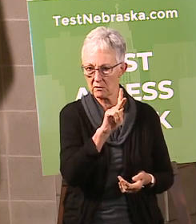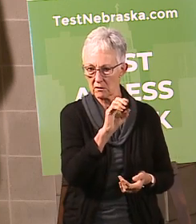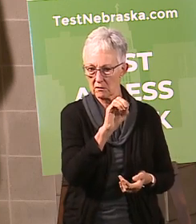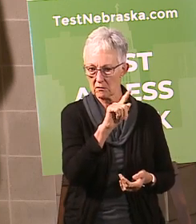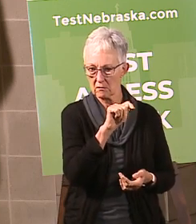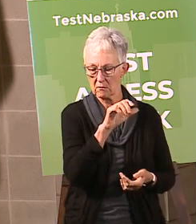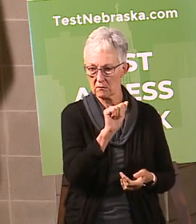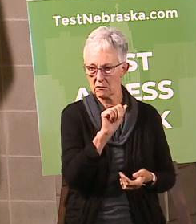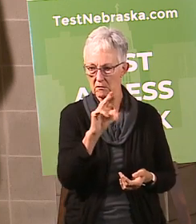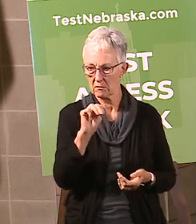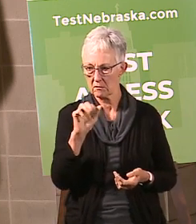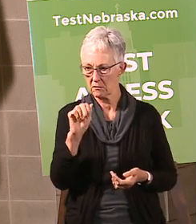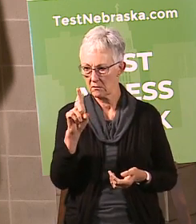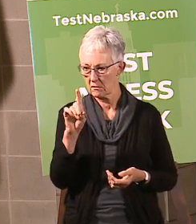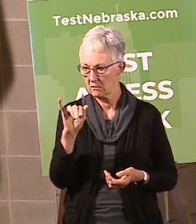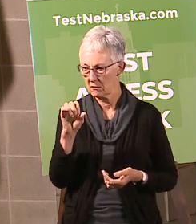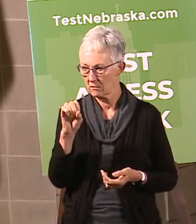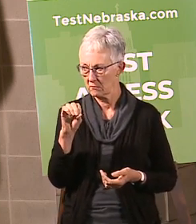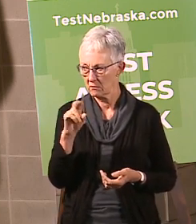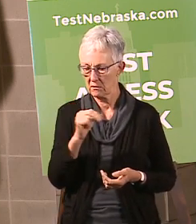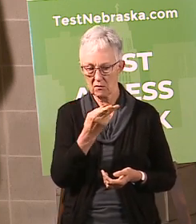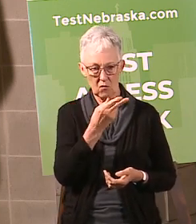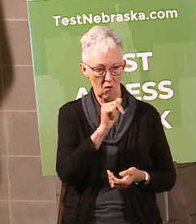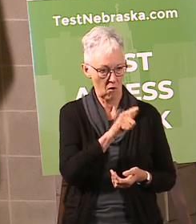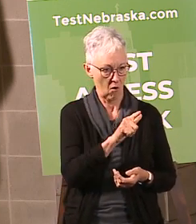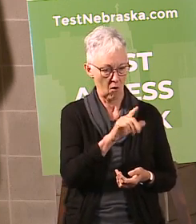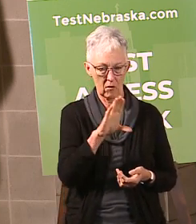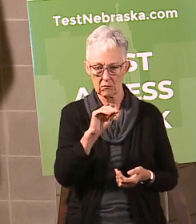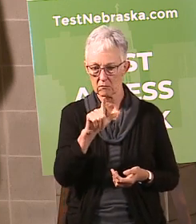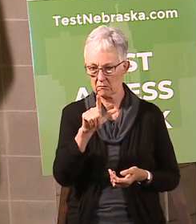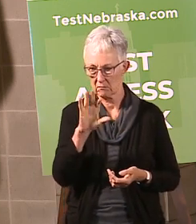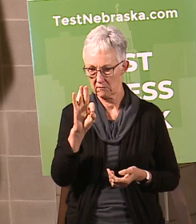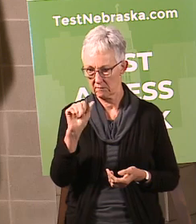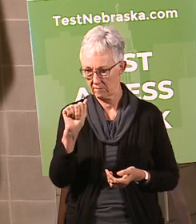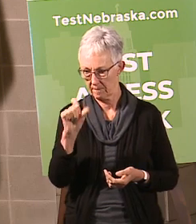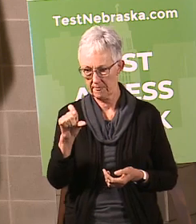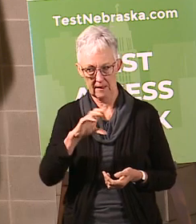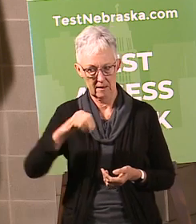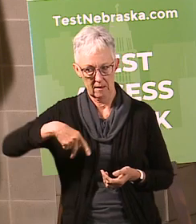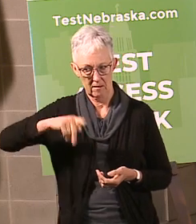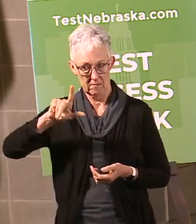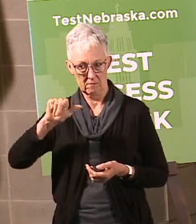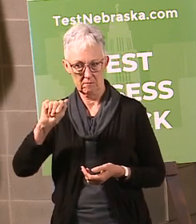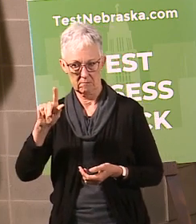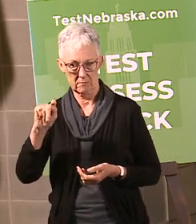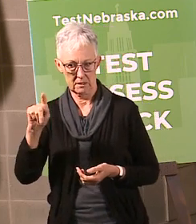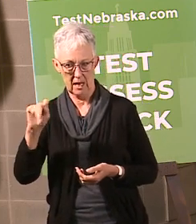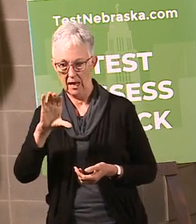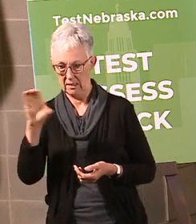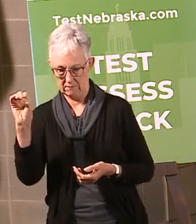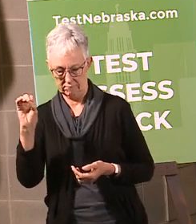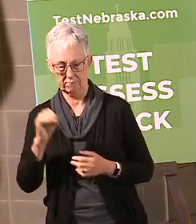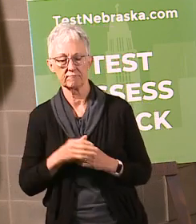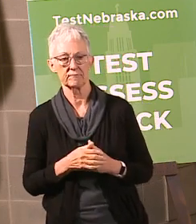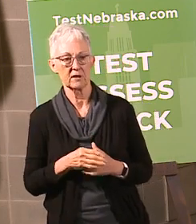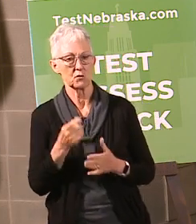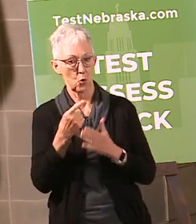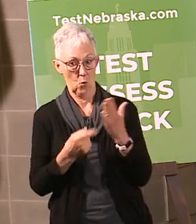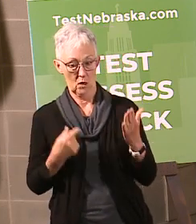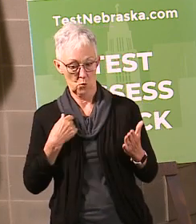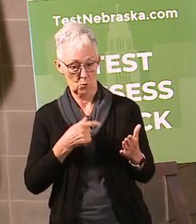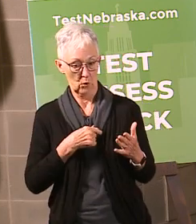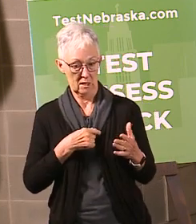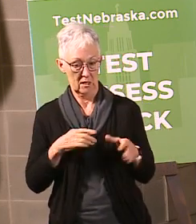Hall, Dawson, Colfax, and Platte counties. And just an example of what we have been able to accomplish. This is a small